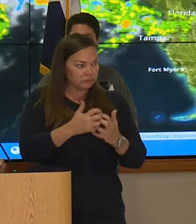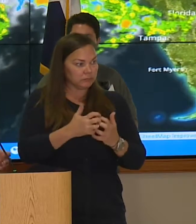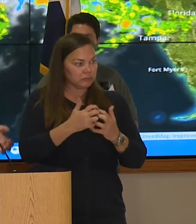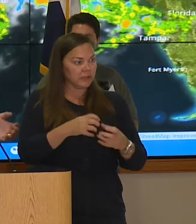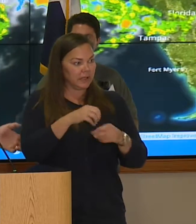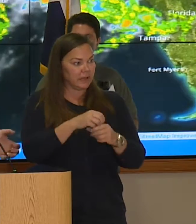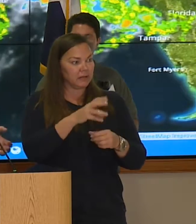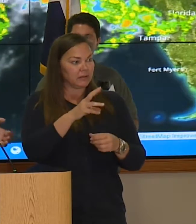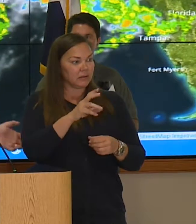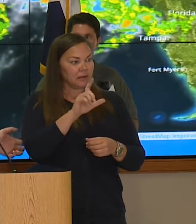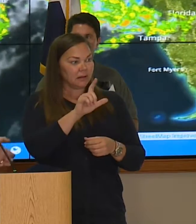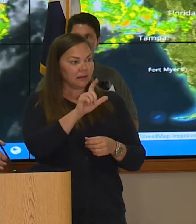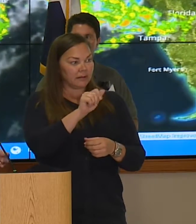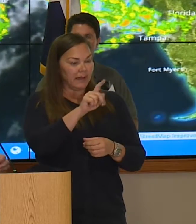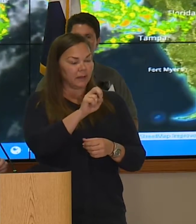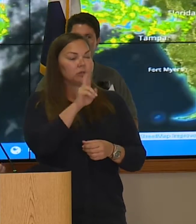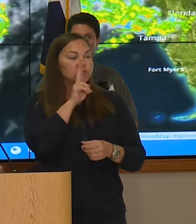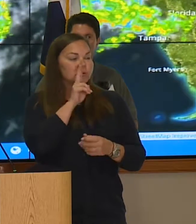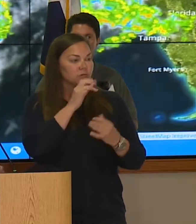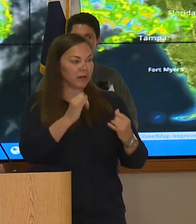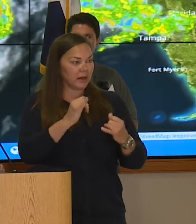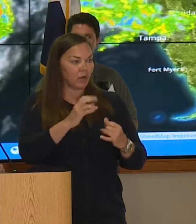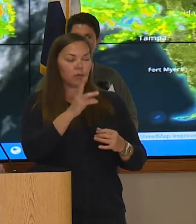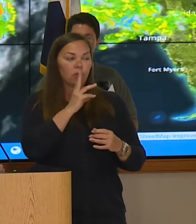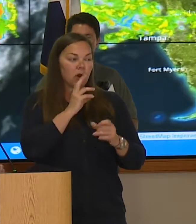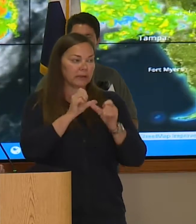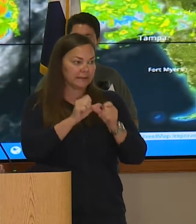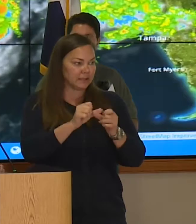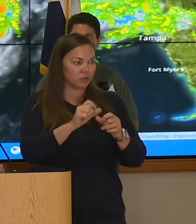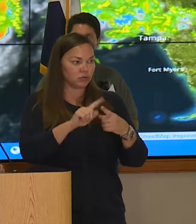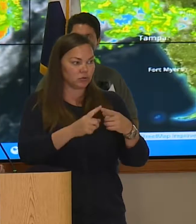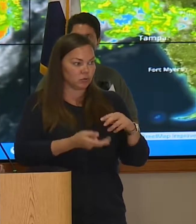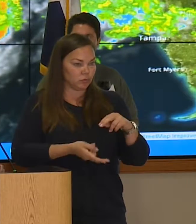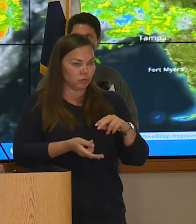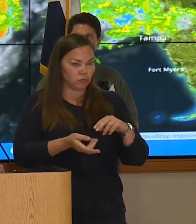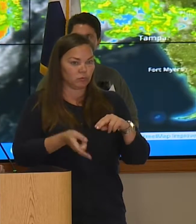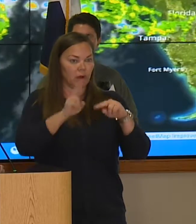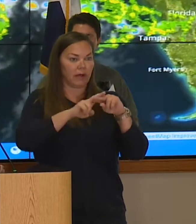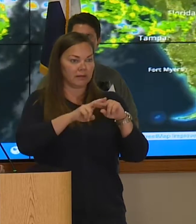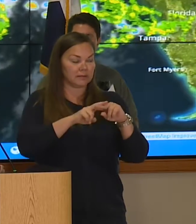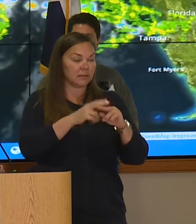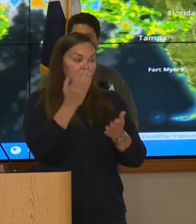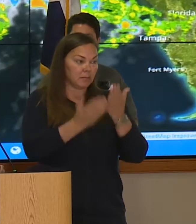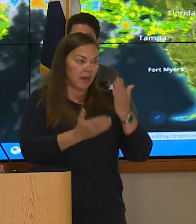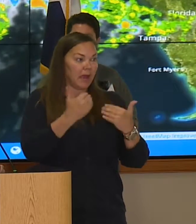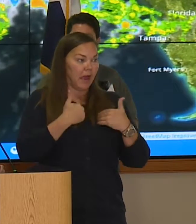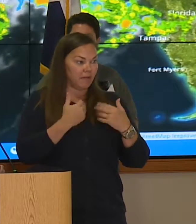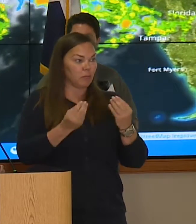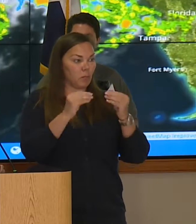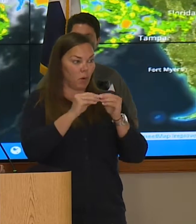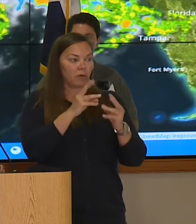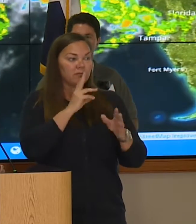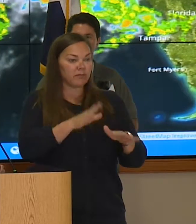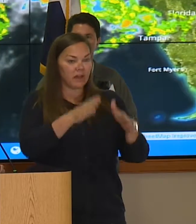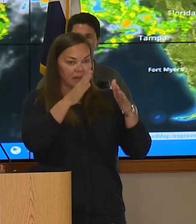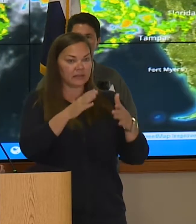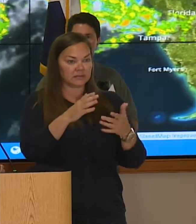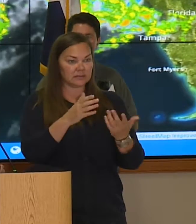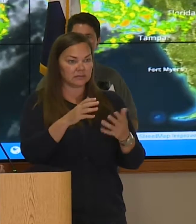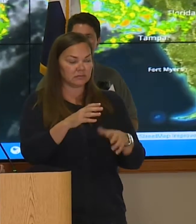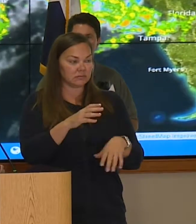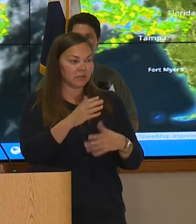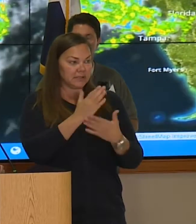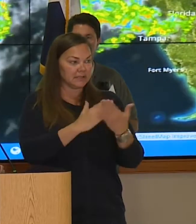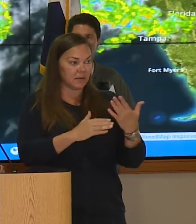water continues to rise in some of those areas. So yes, there is potential for additional flooding around Lake Houston. Some of the flooding